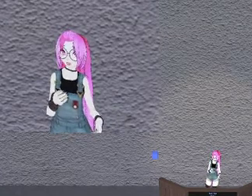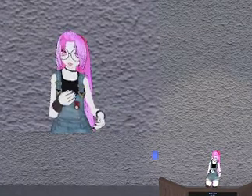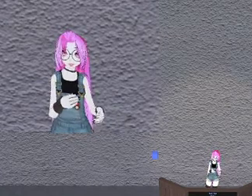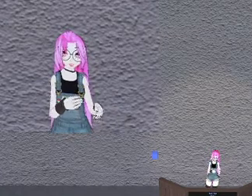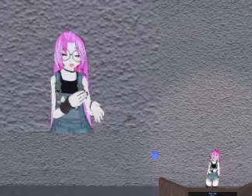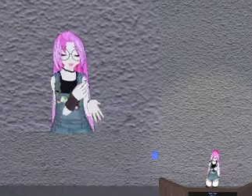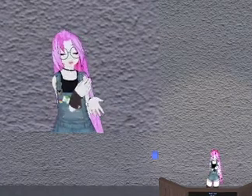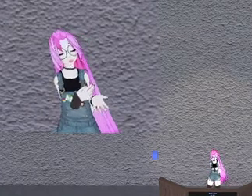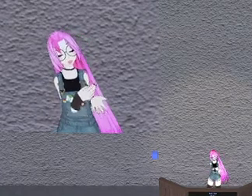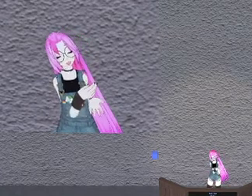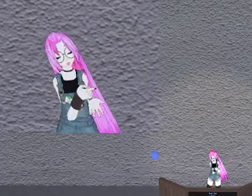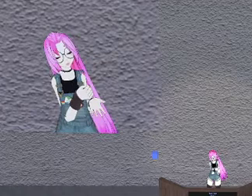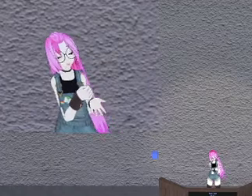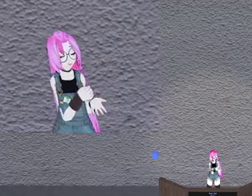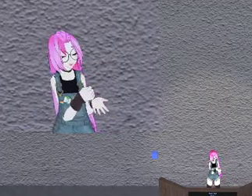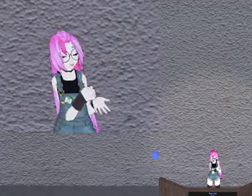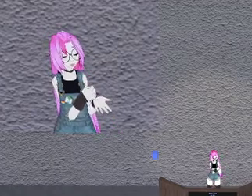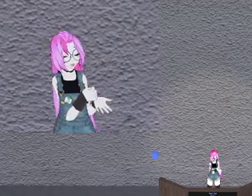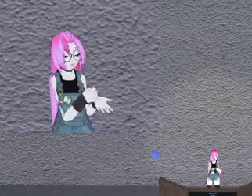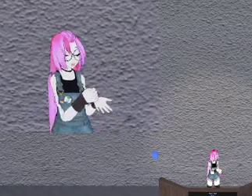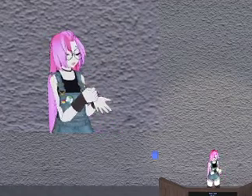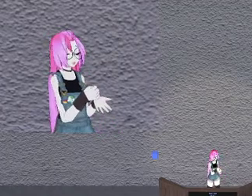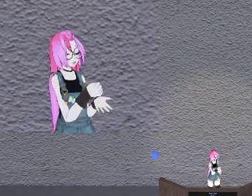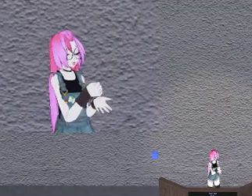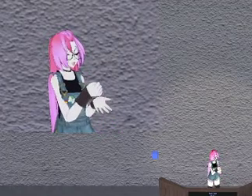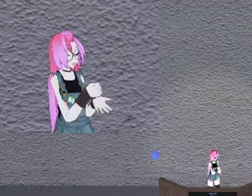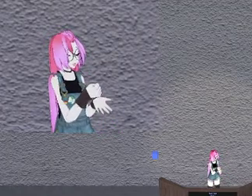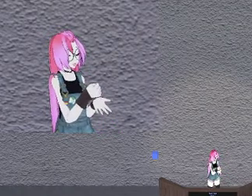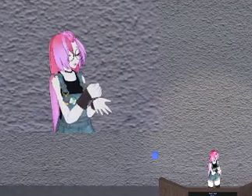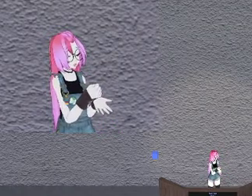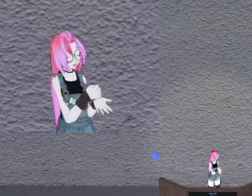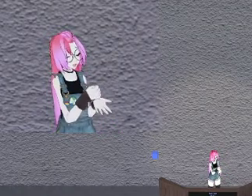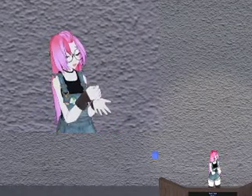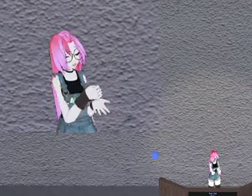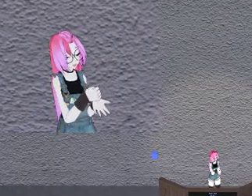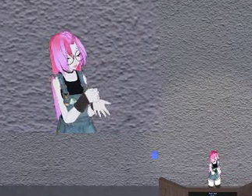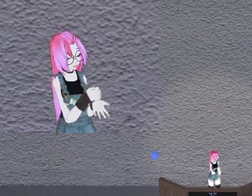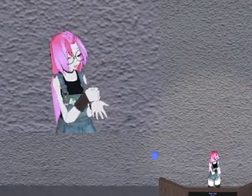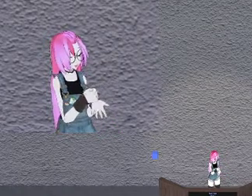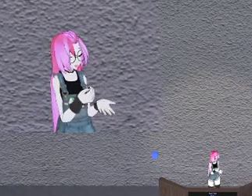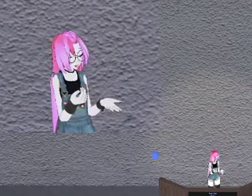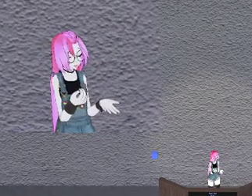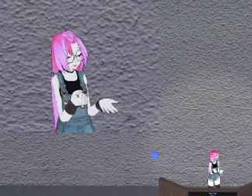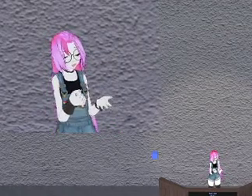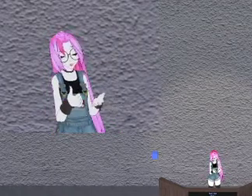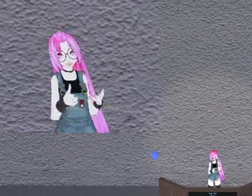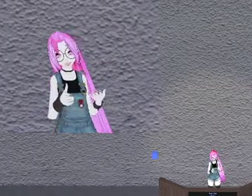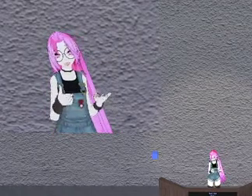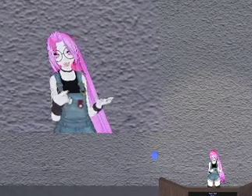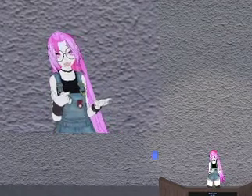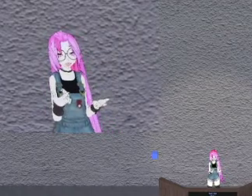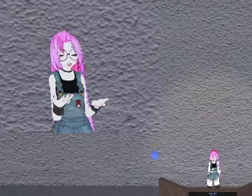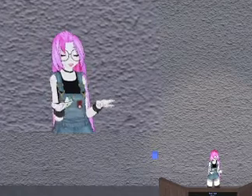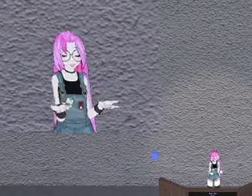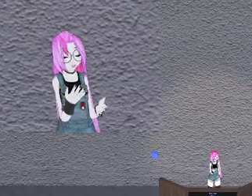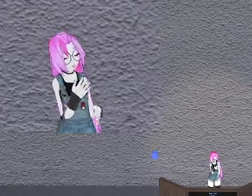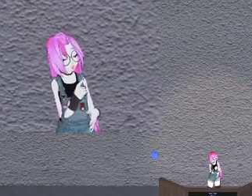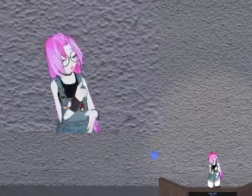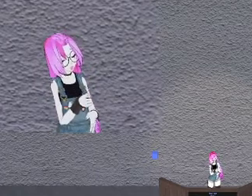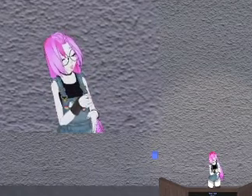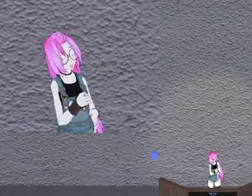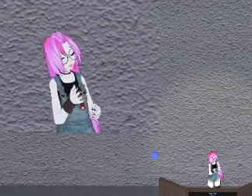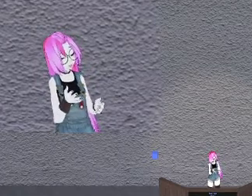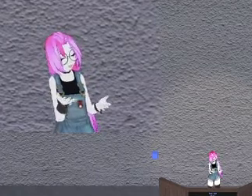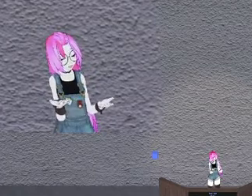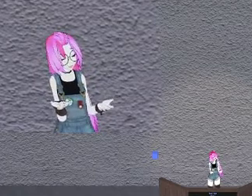They had like the Pac-Man. I can remember playing Pac-Man like that. Yeah. So like the Pac-Man games or whatever, or like I was talking